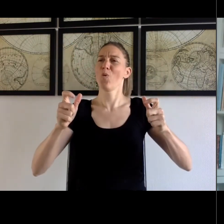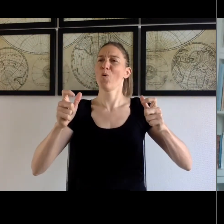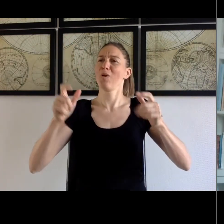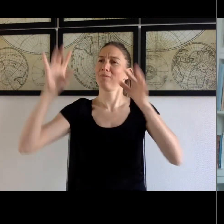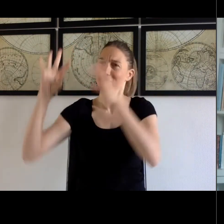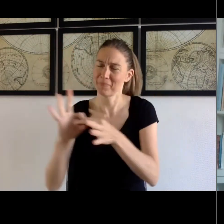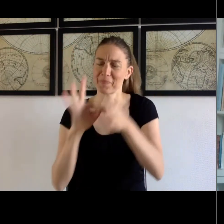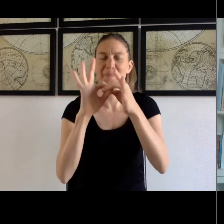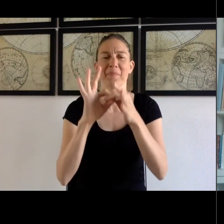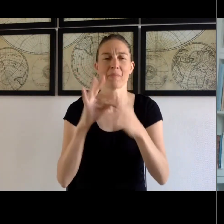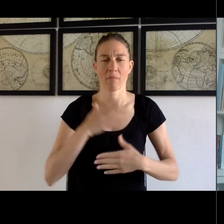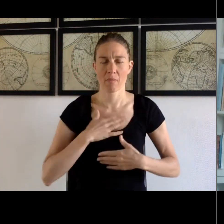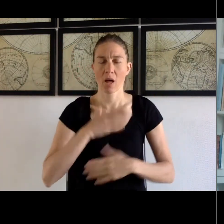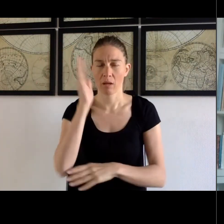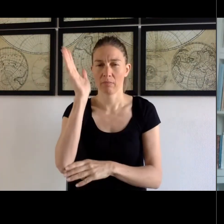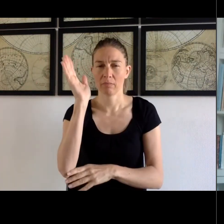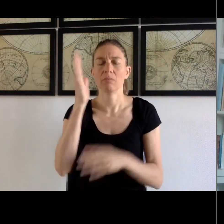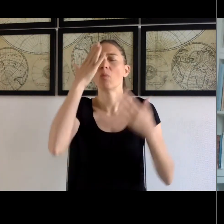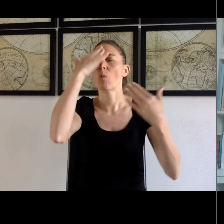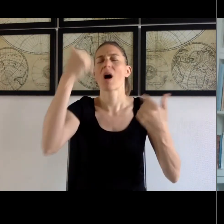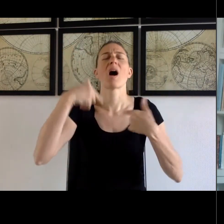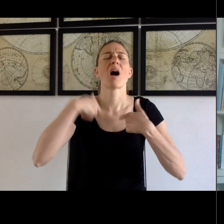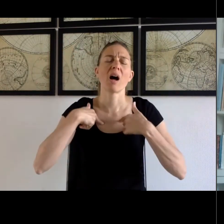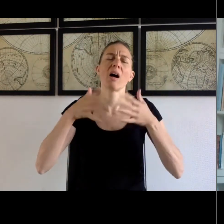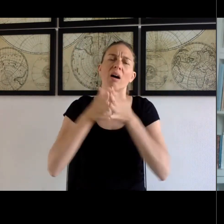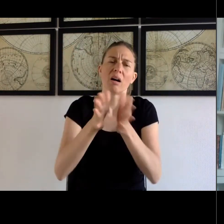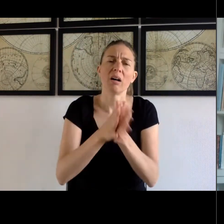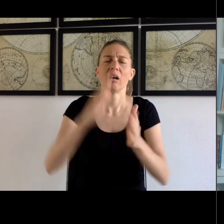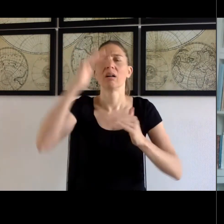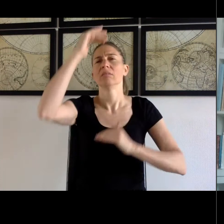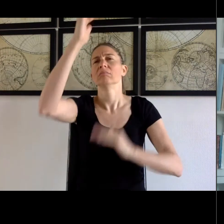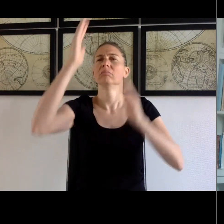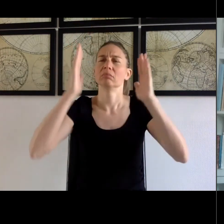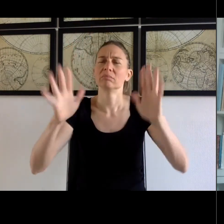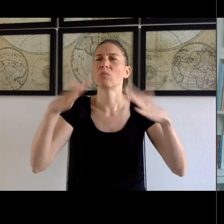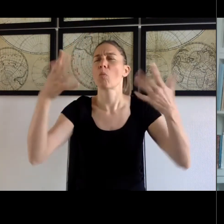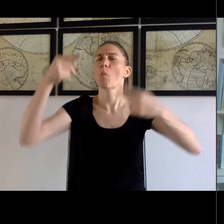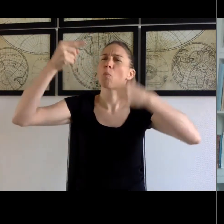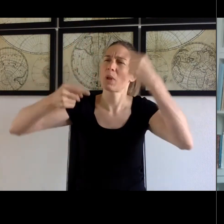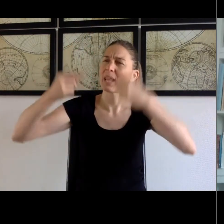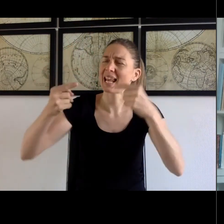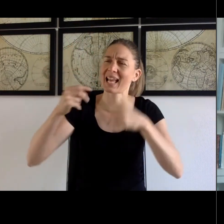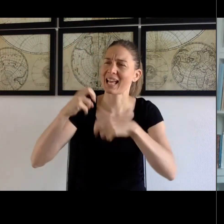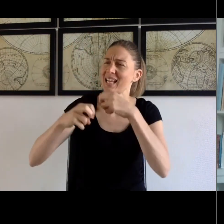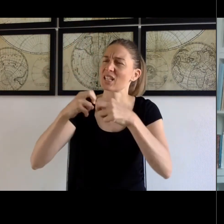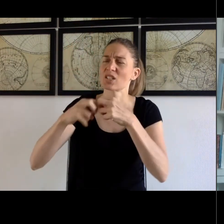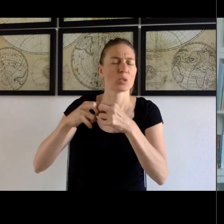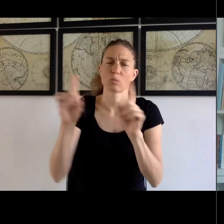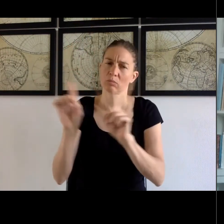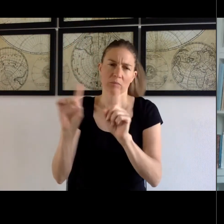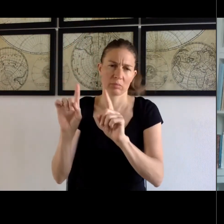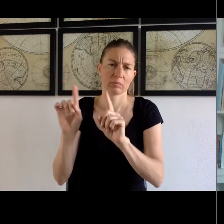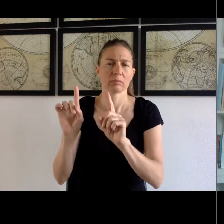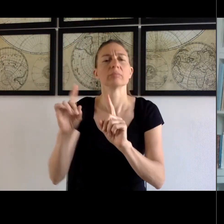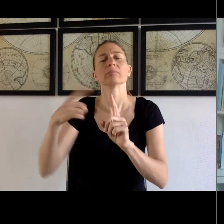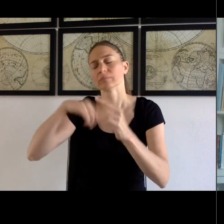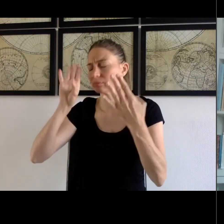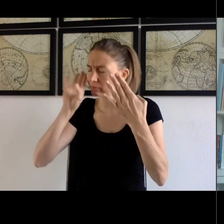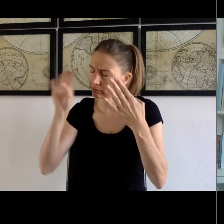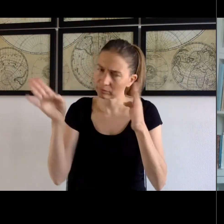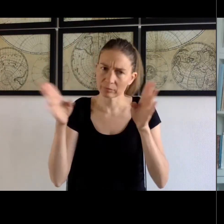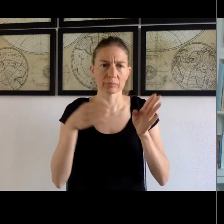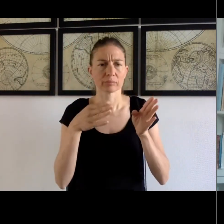I'm not going to speak about political or theoretical issues, but much more I'm going to speak about